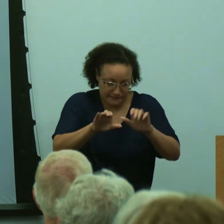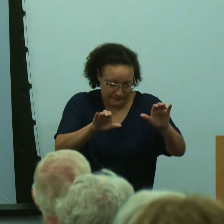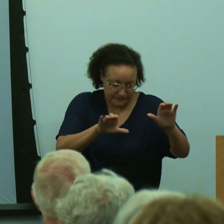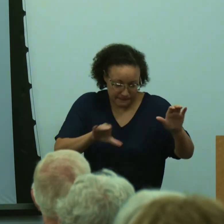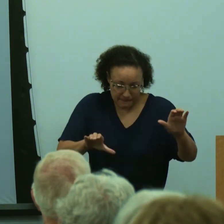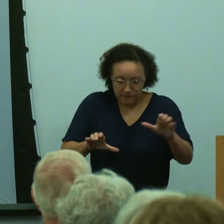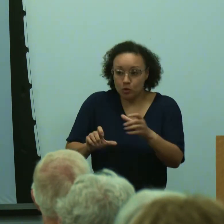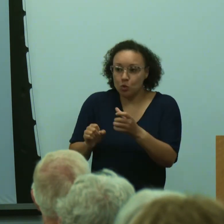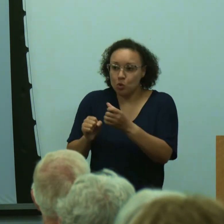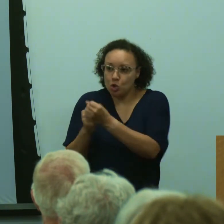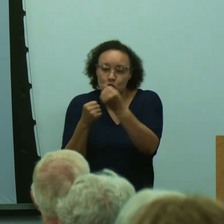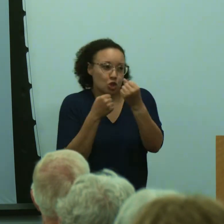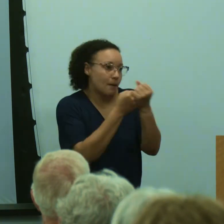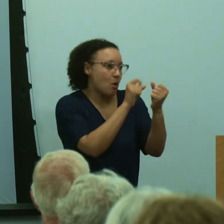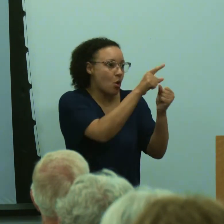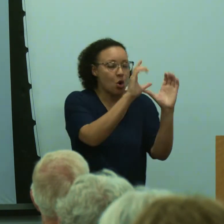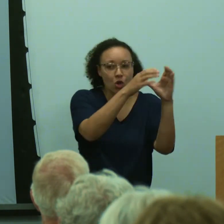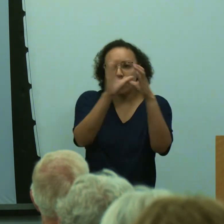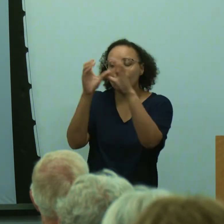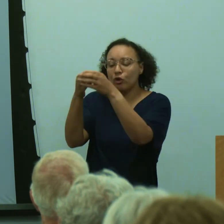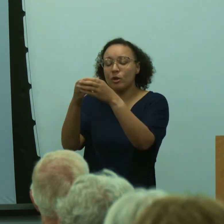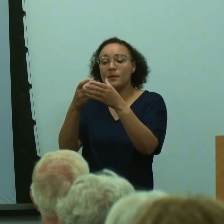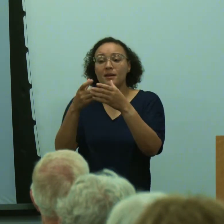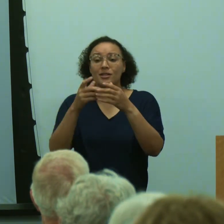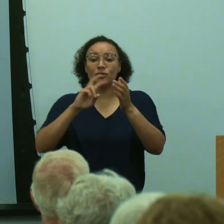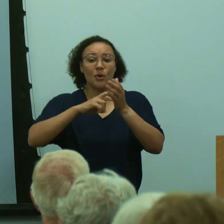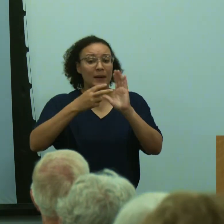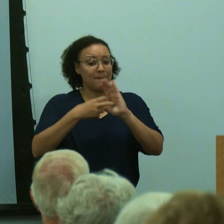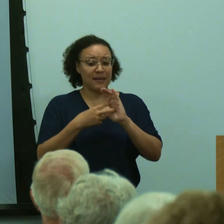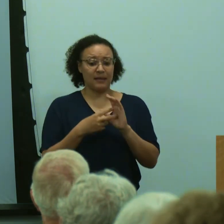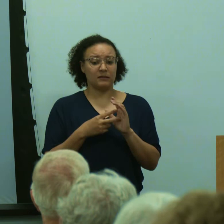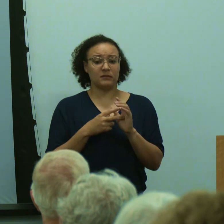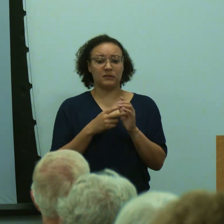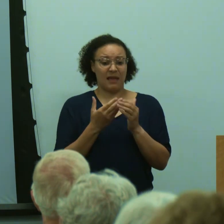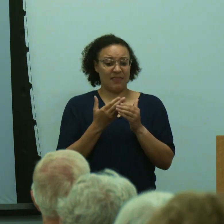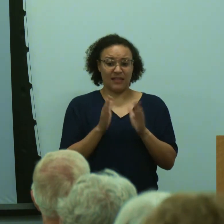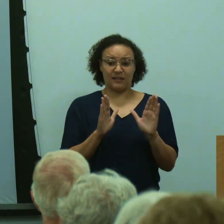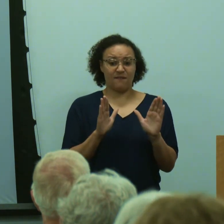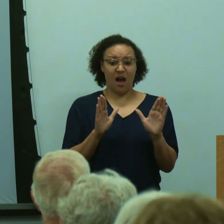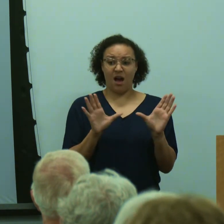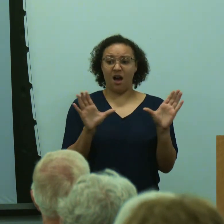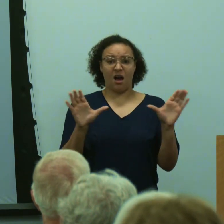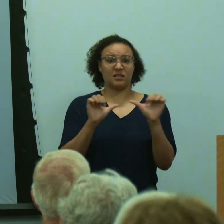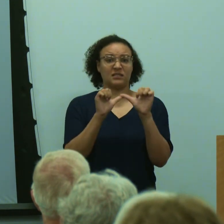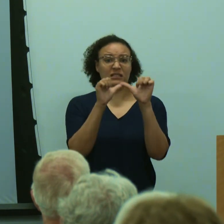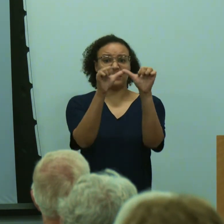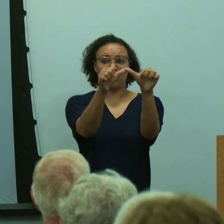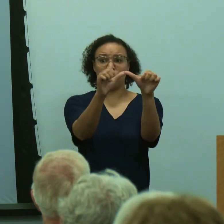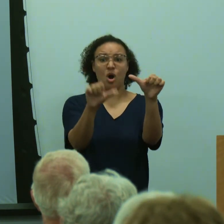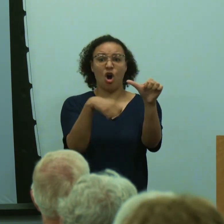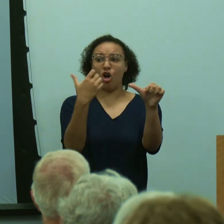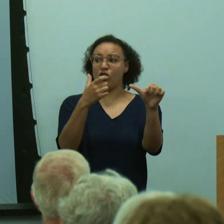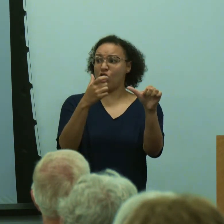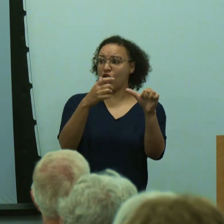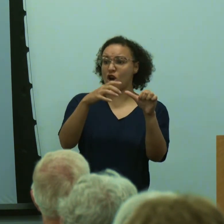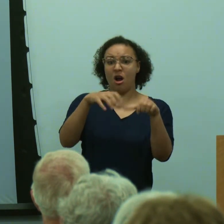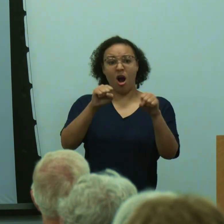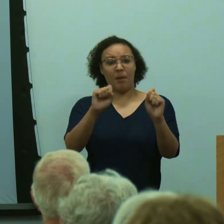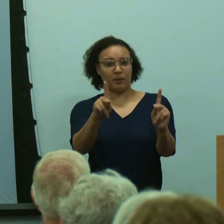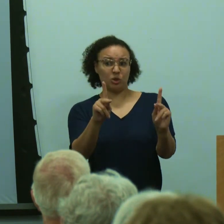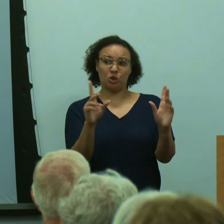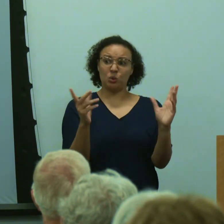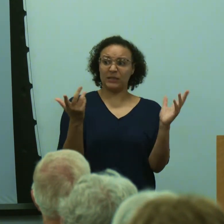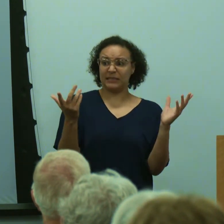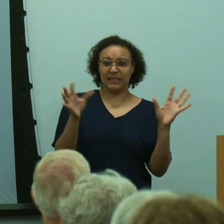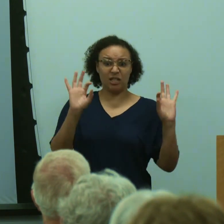creates challenges because we continue to have these divides and then there are no other opportunities. So the only solution, what